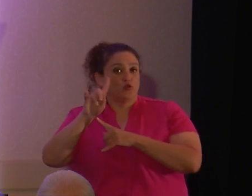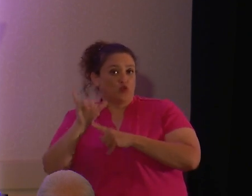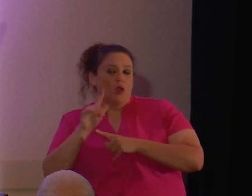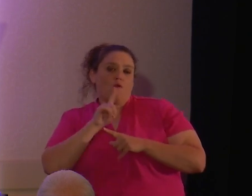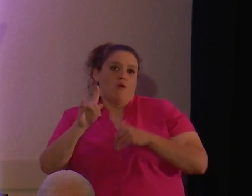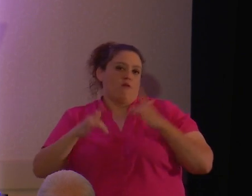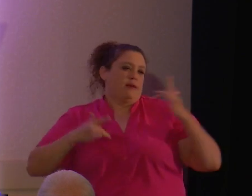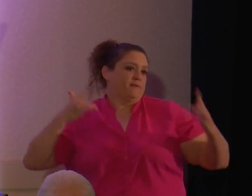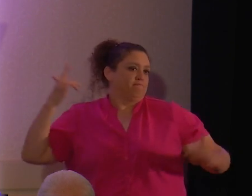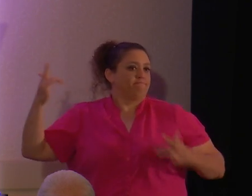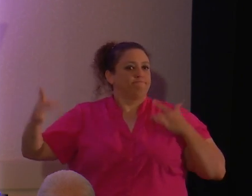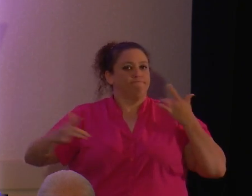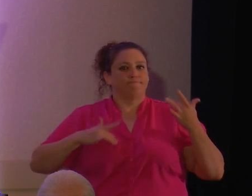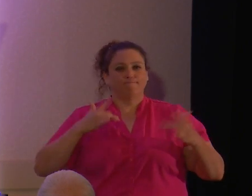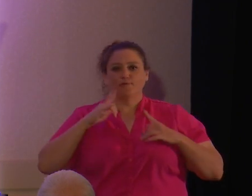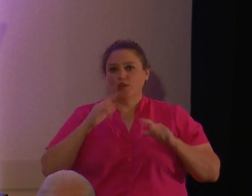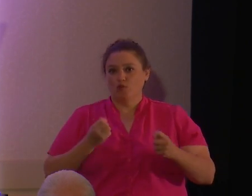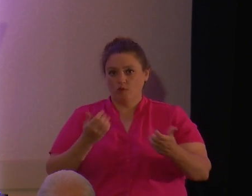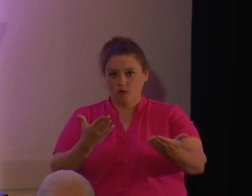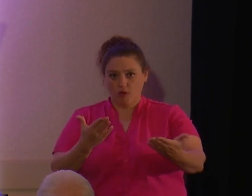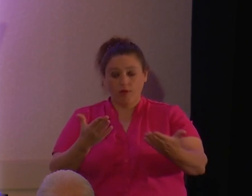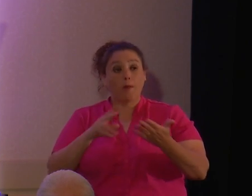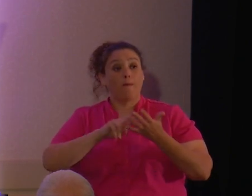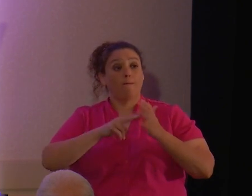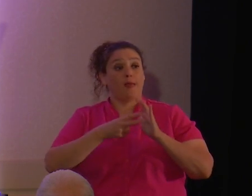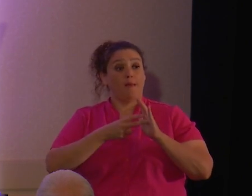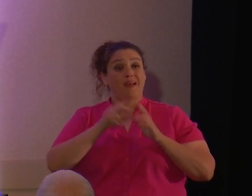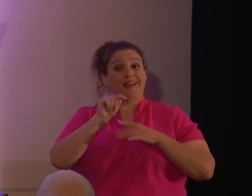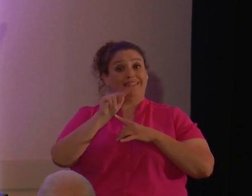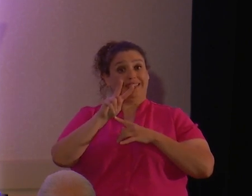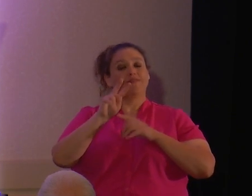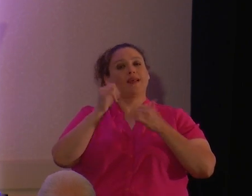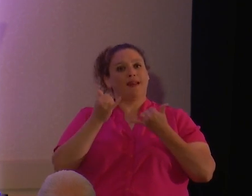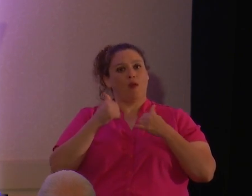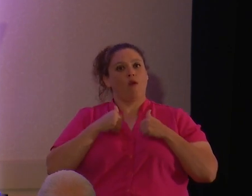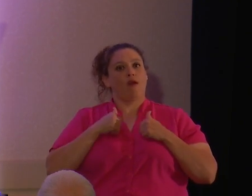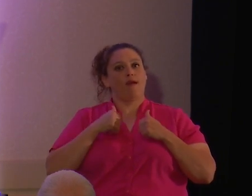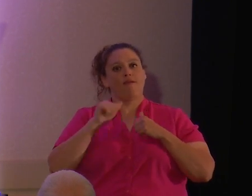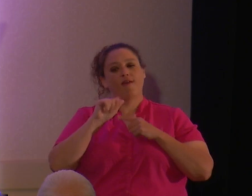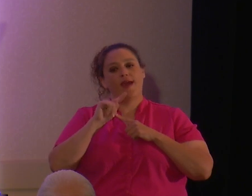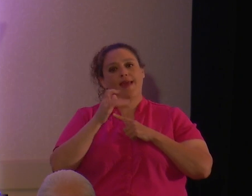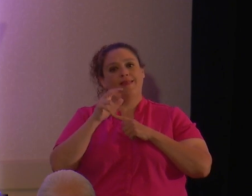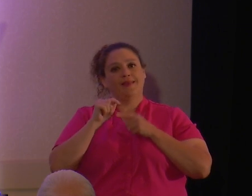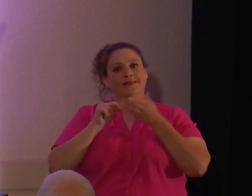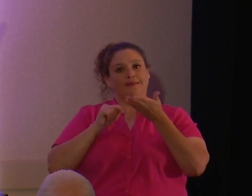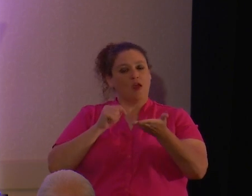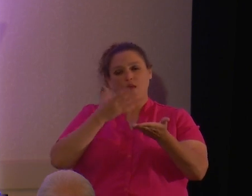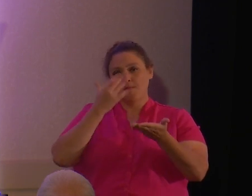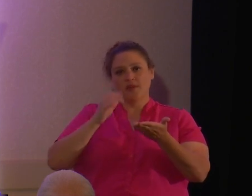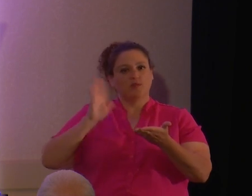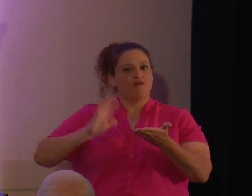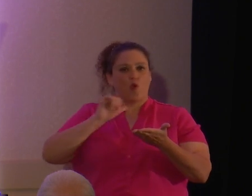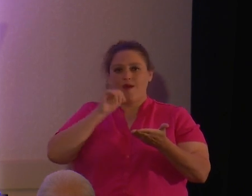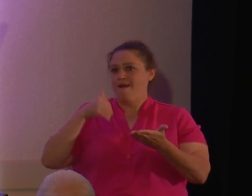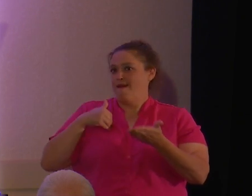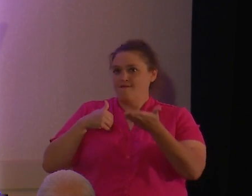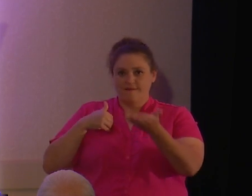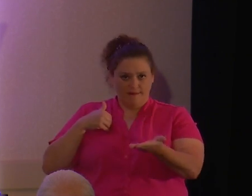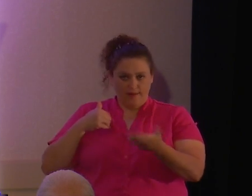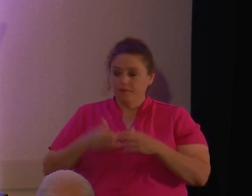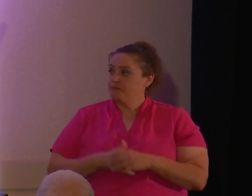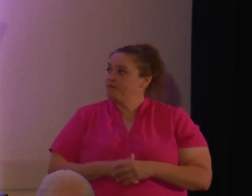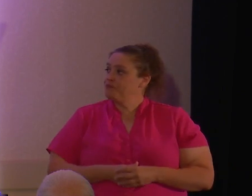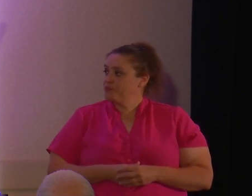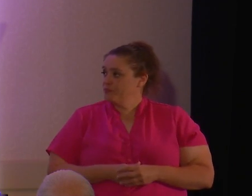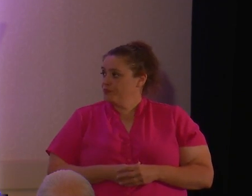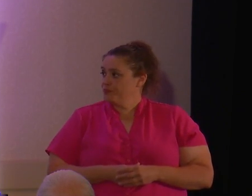you, bringing atheism as a channel where it wasn't. And speaking of bringing